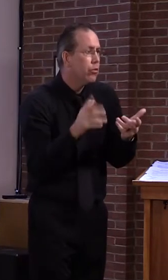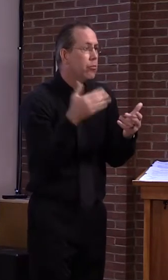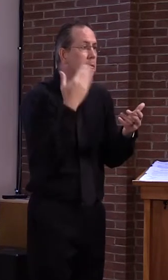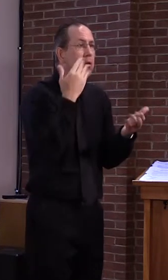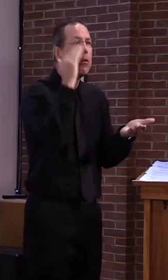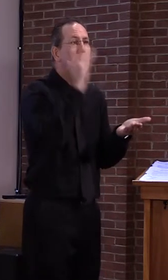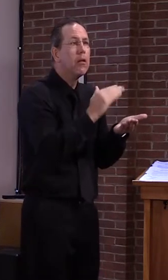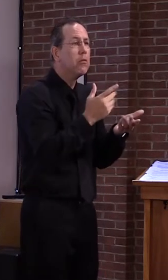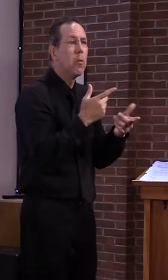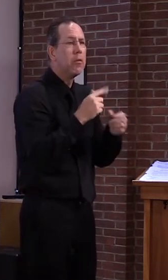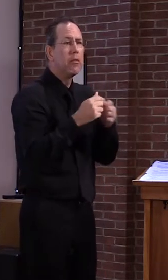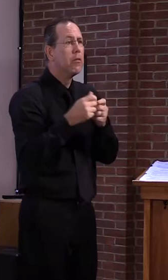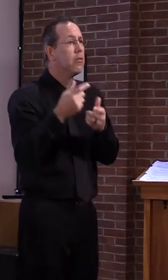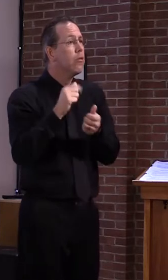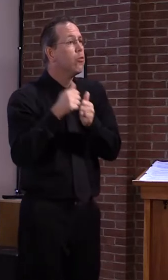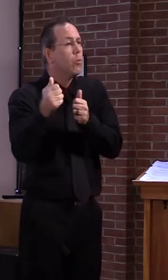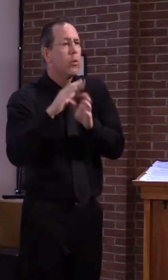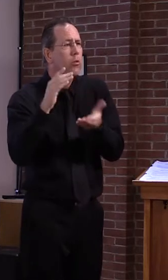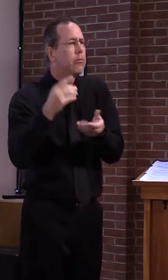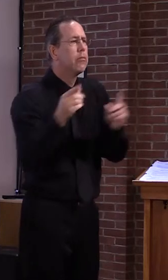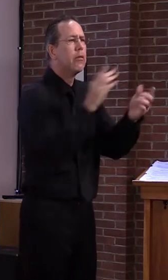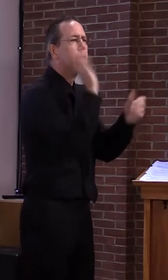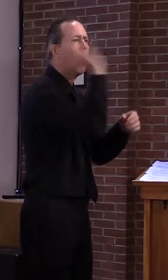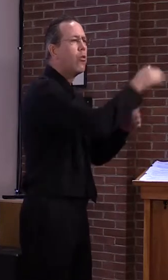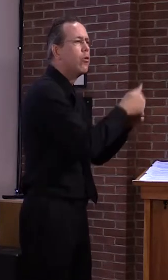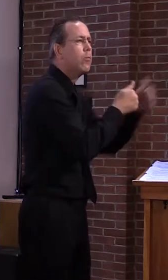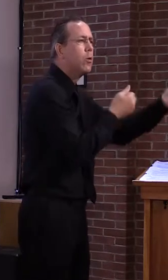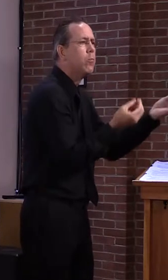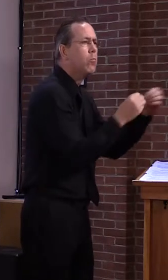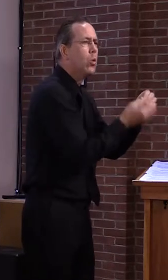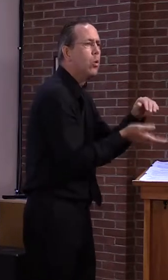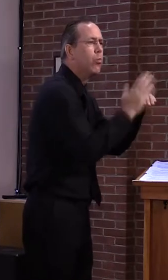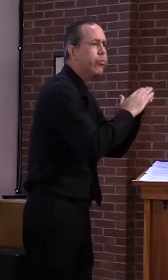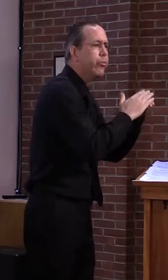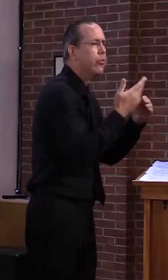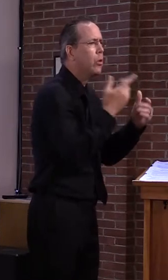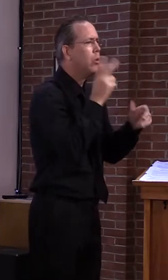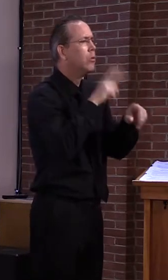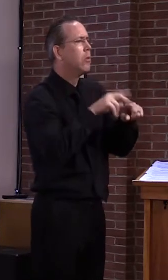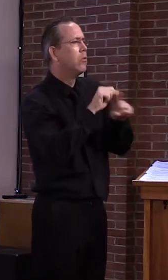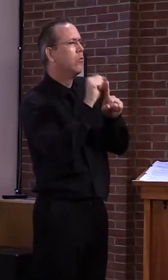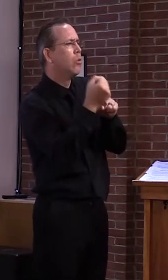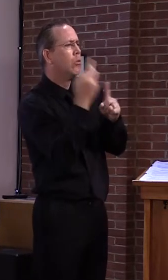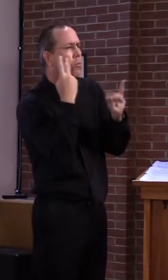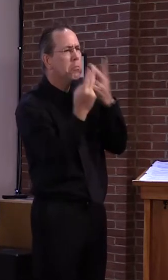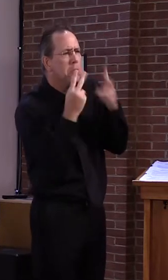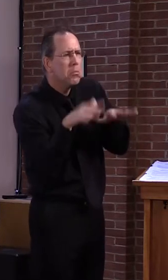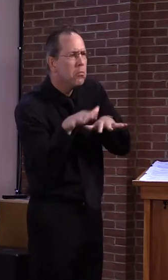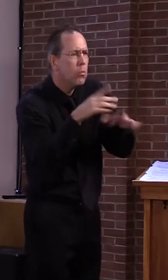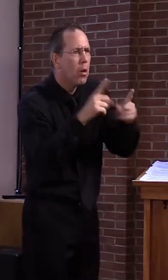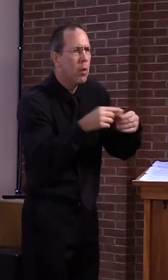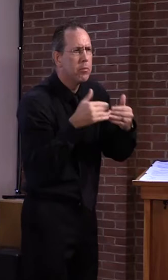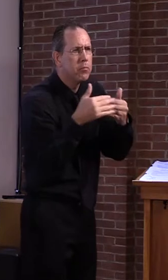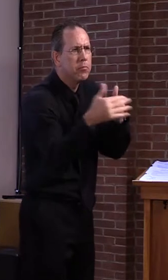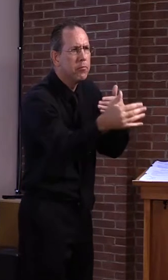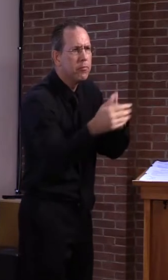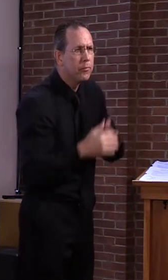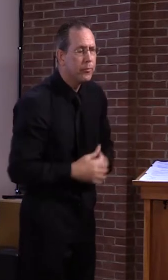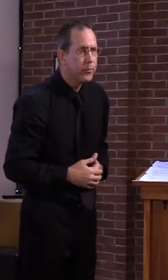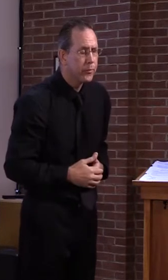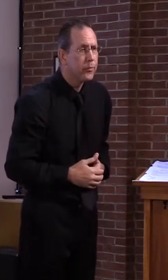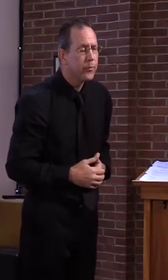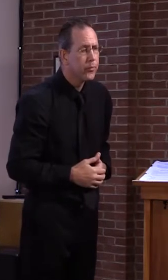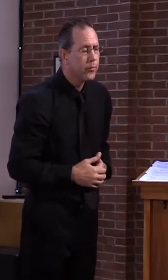an outbreak occurs and the incidence of infection increases. The hubs are